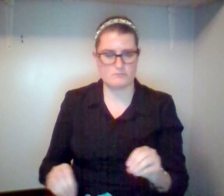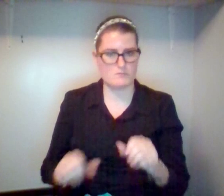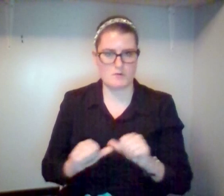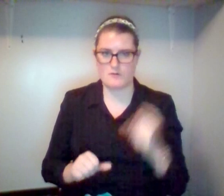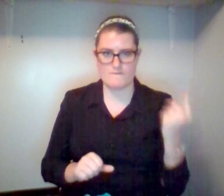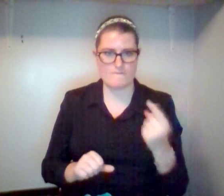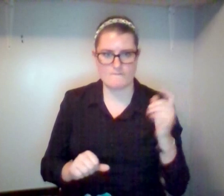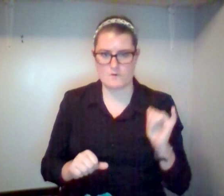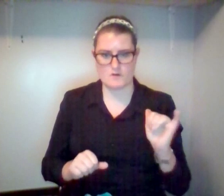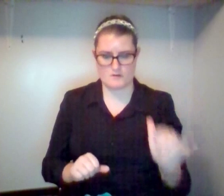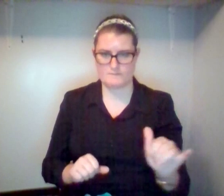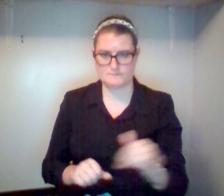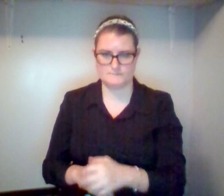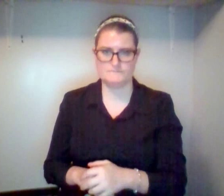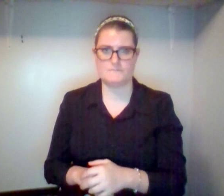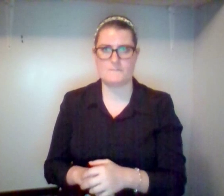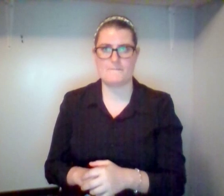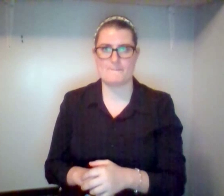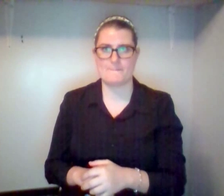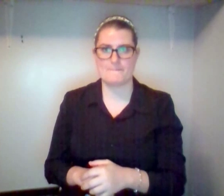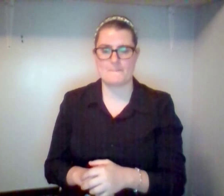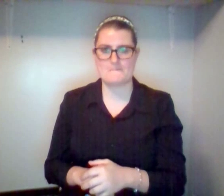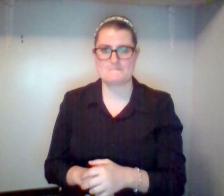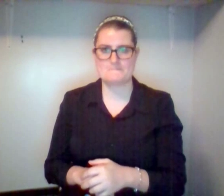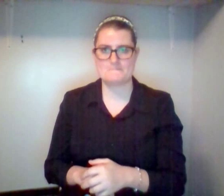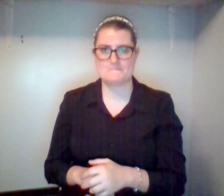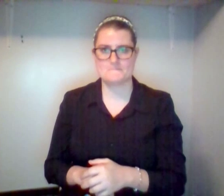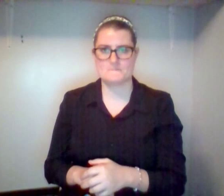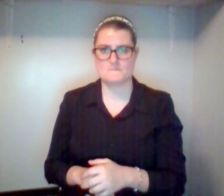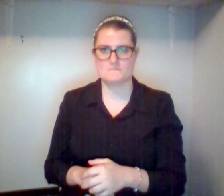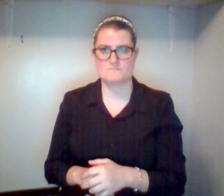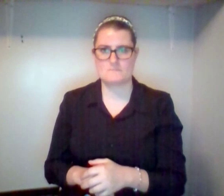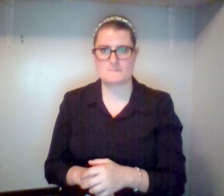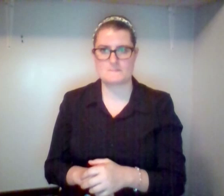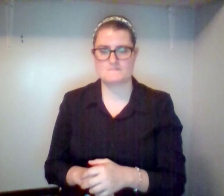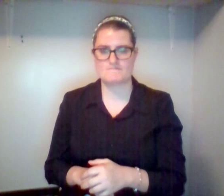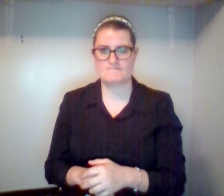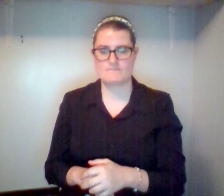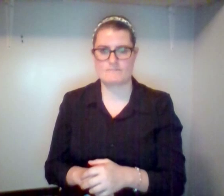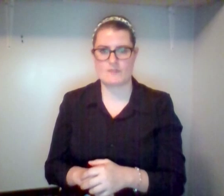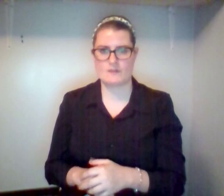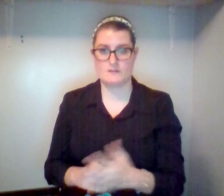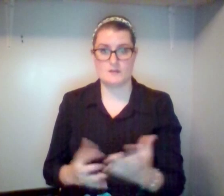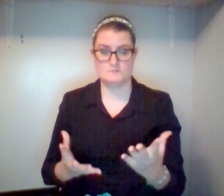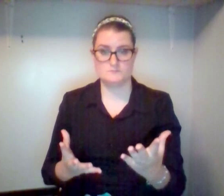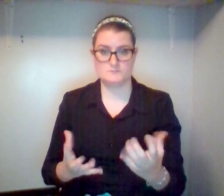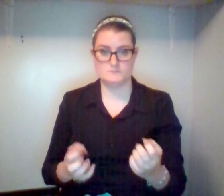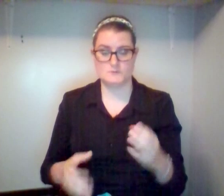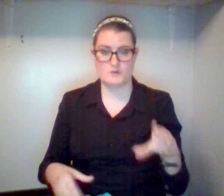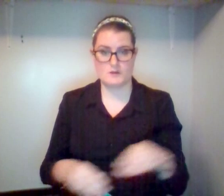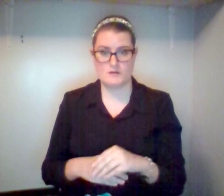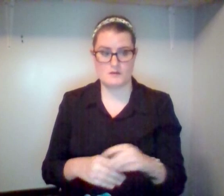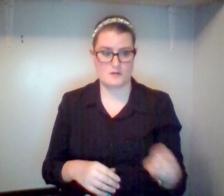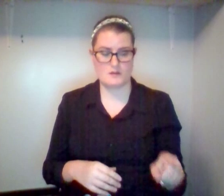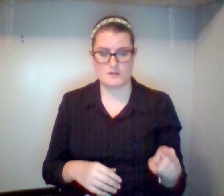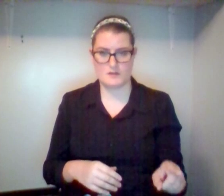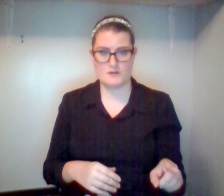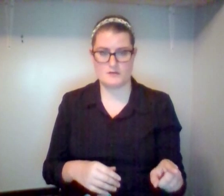whatever reason, good reason, he will not be able to do all that he would love to do in supporting the family. And she